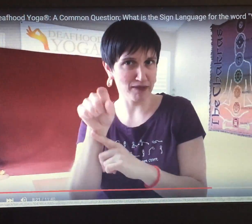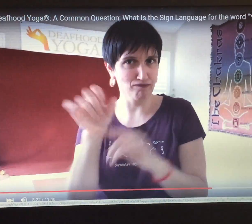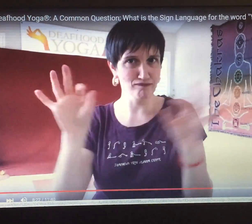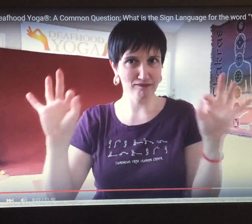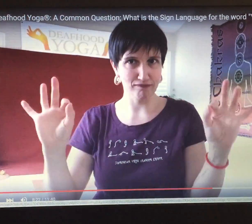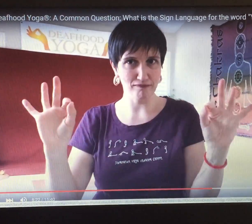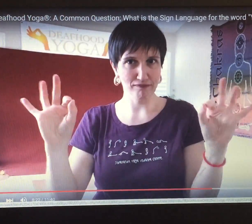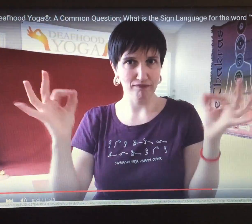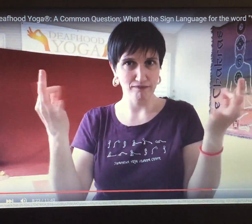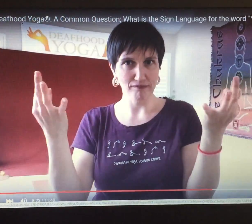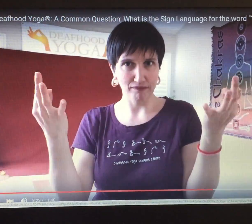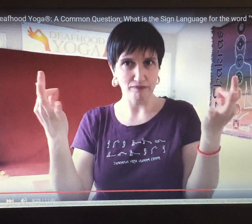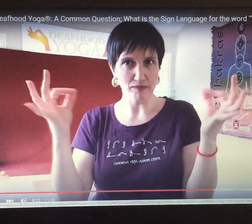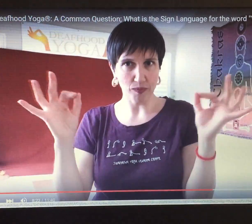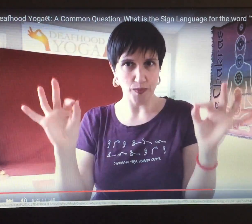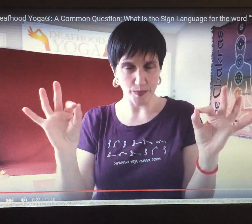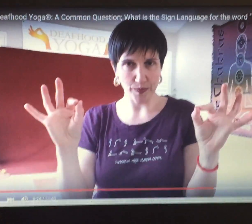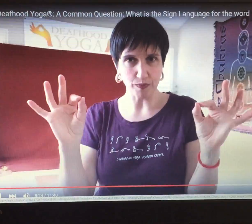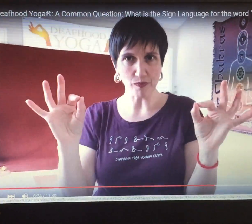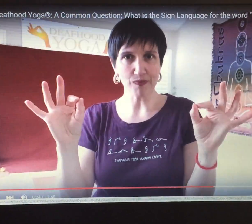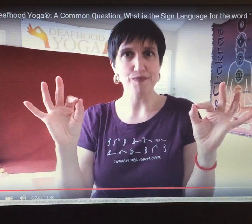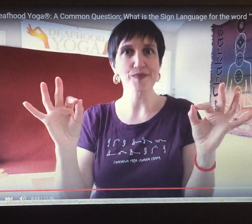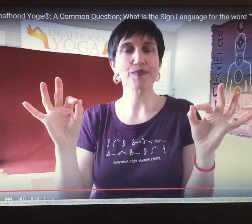The hand shape, like this,